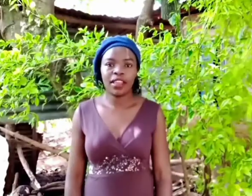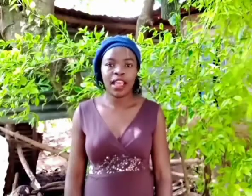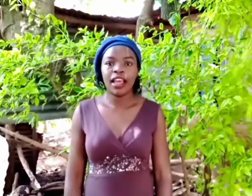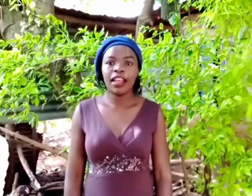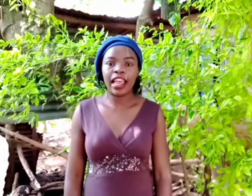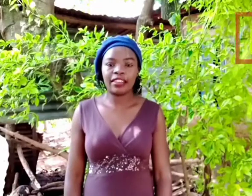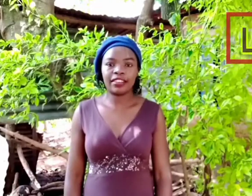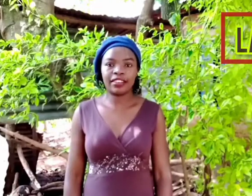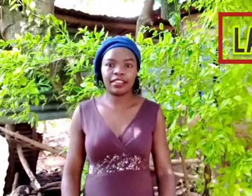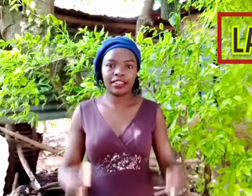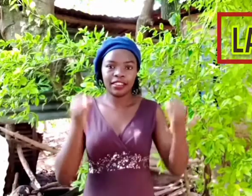Last.